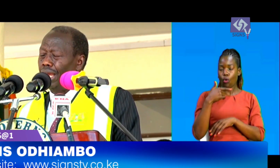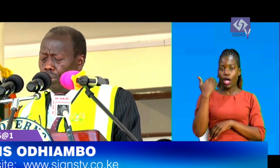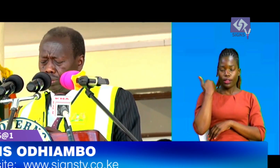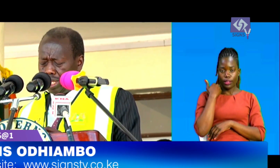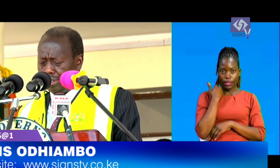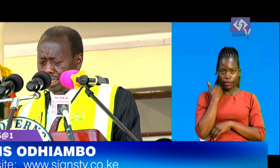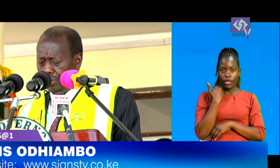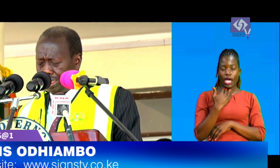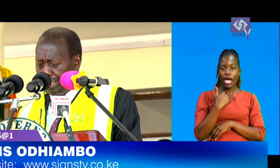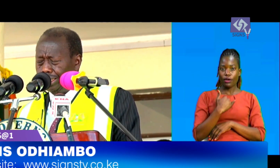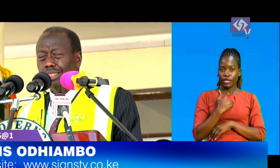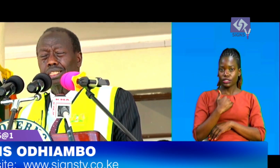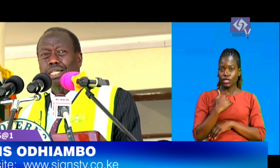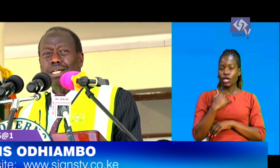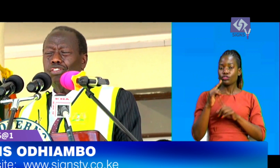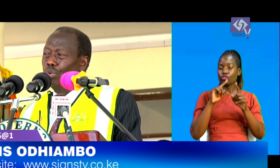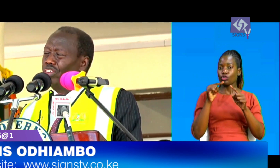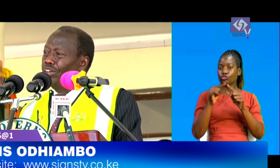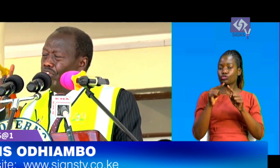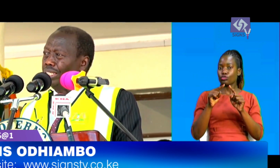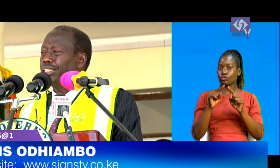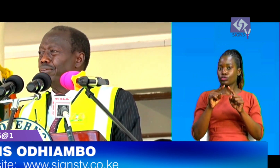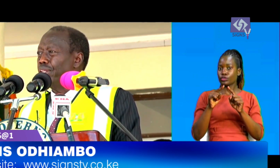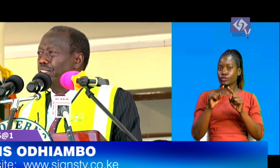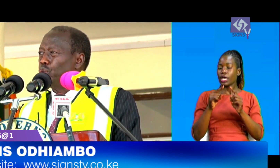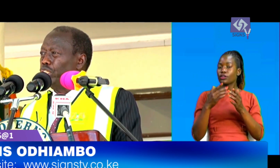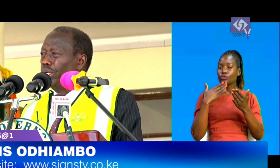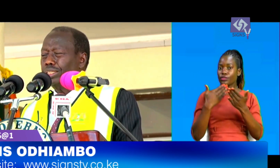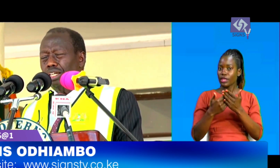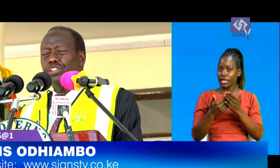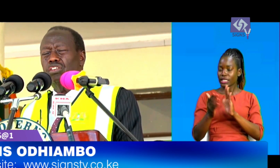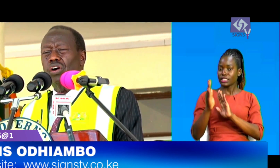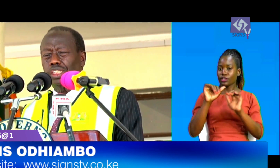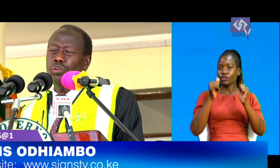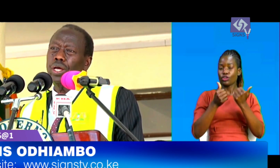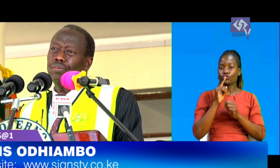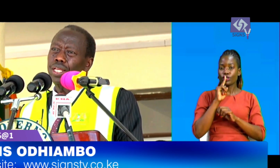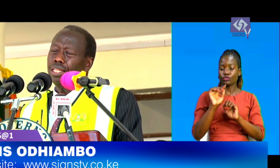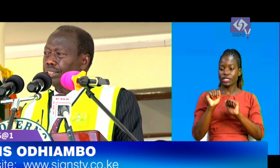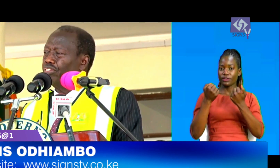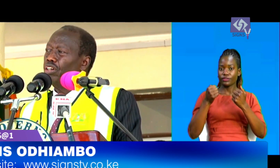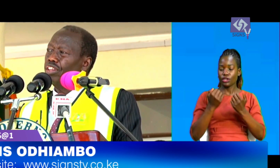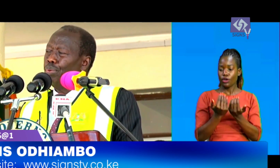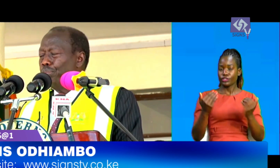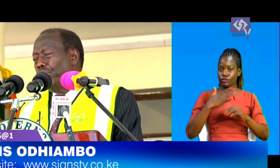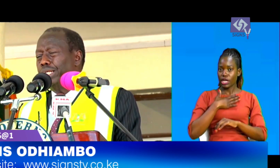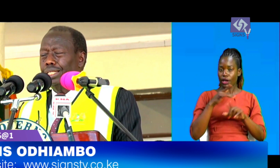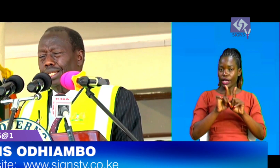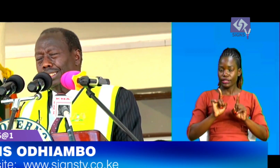want to thank the security agencies for moving fast to ensure the safety of our children, the safety of the people in that